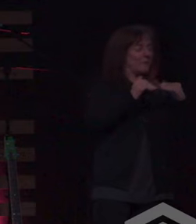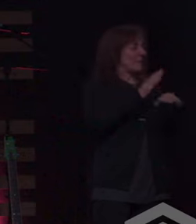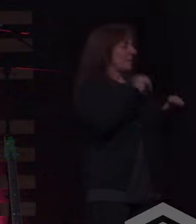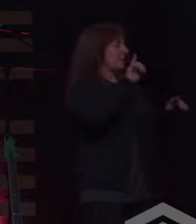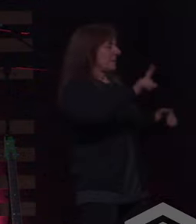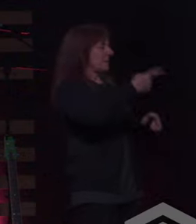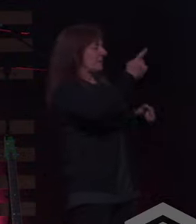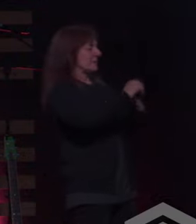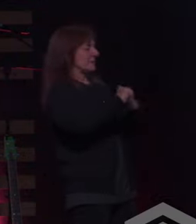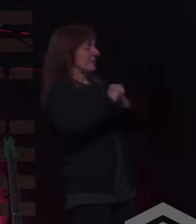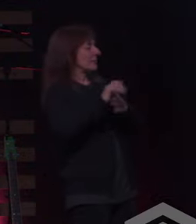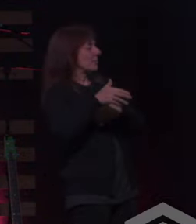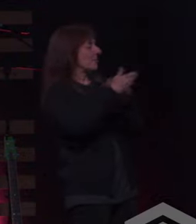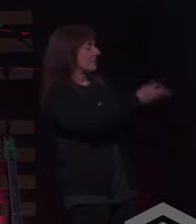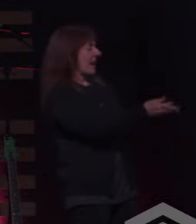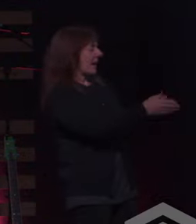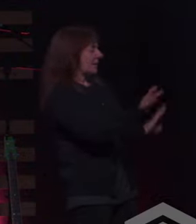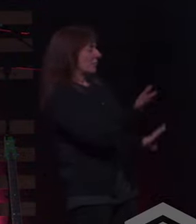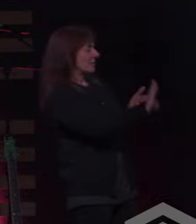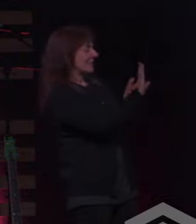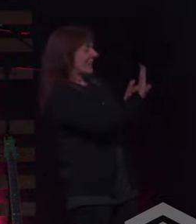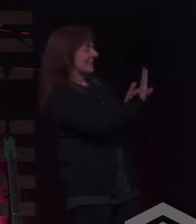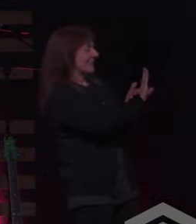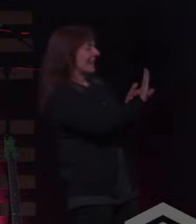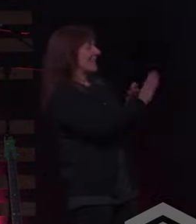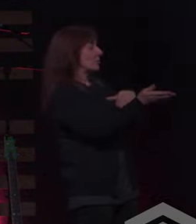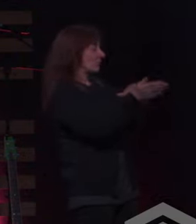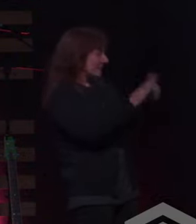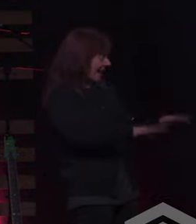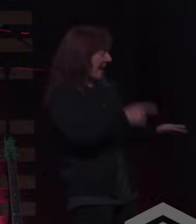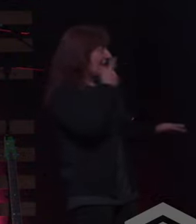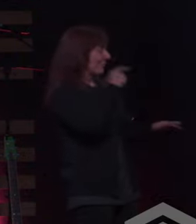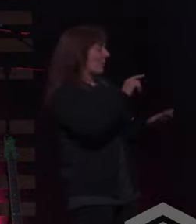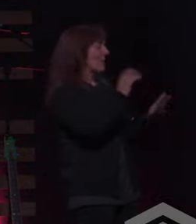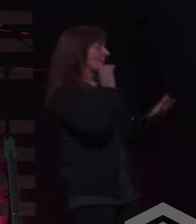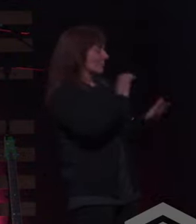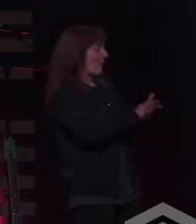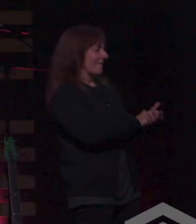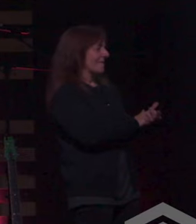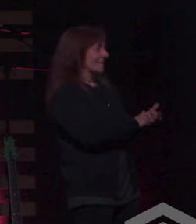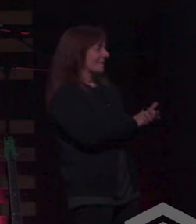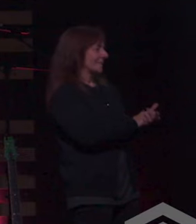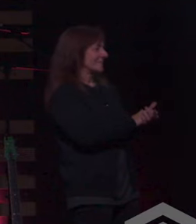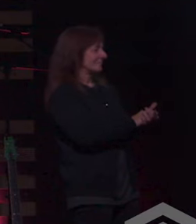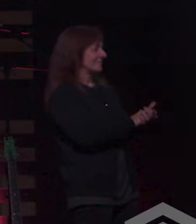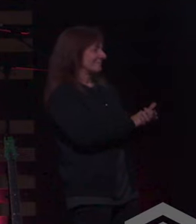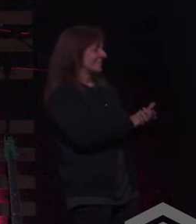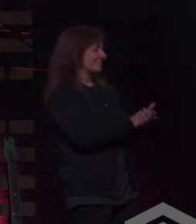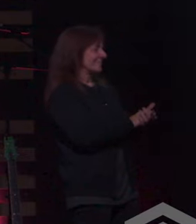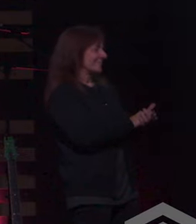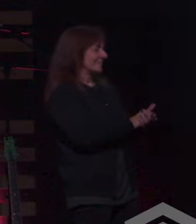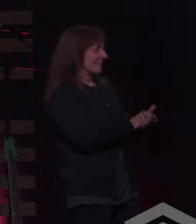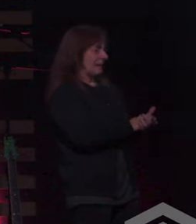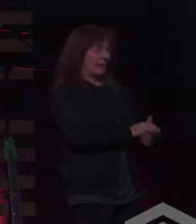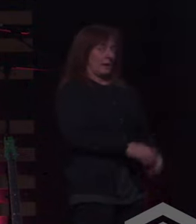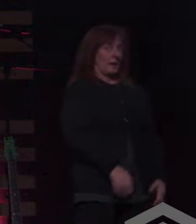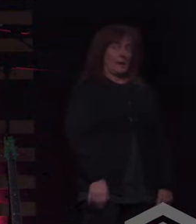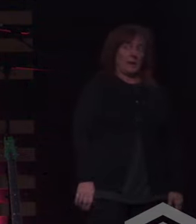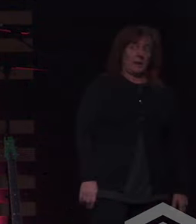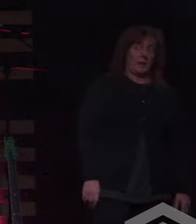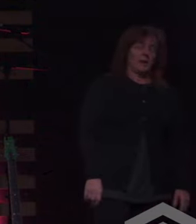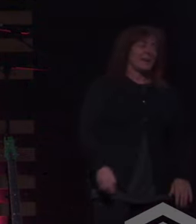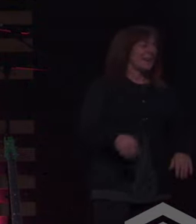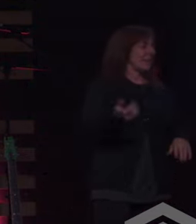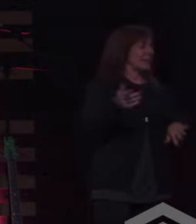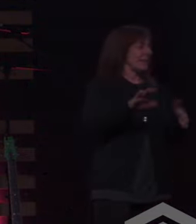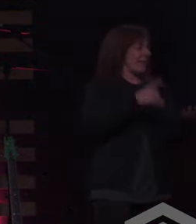the first to provide, protect, and even to die if necessary. And let me tell you this, if you're a husband who